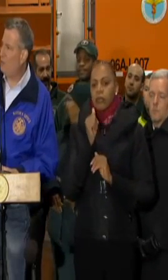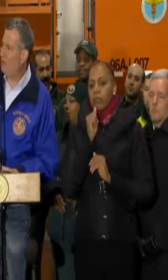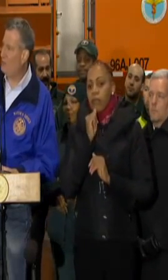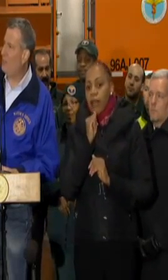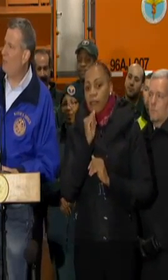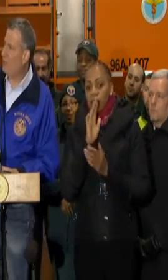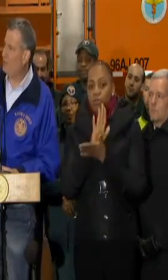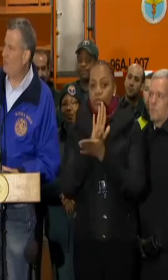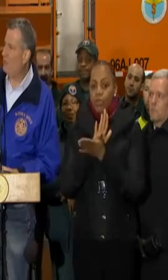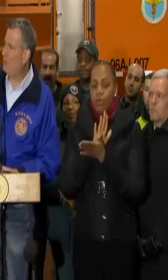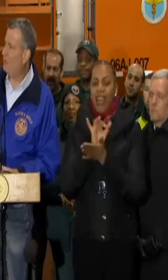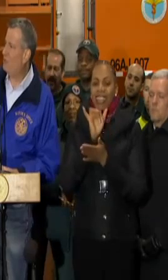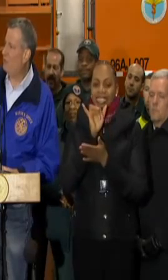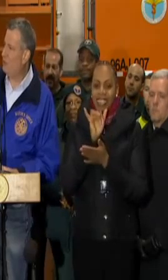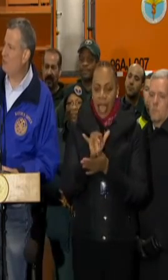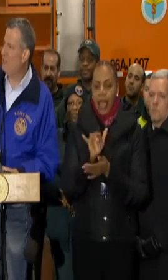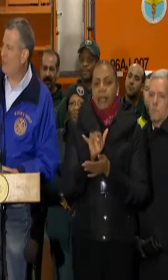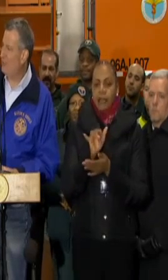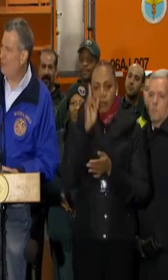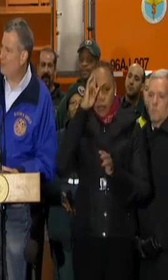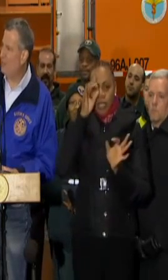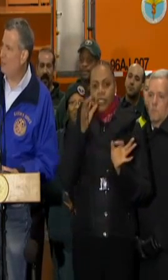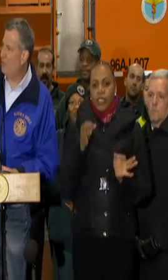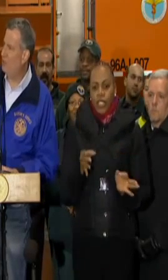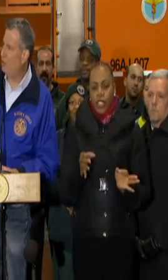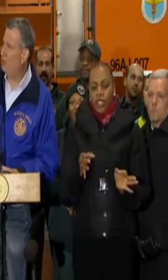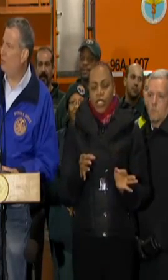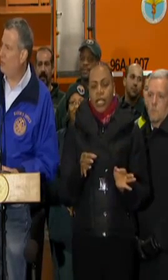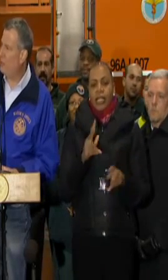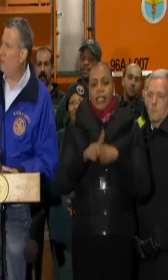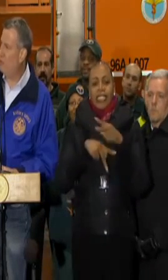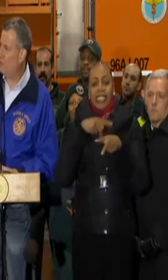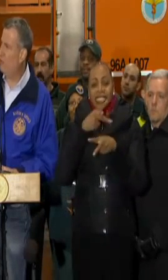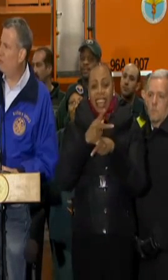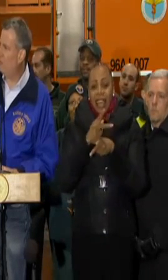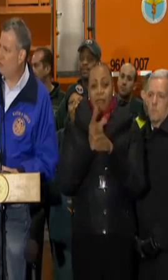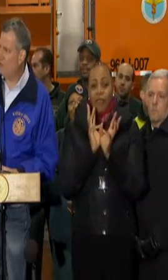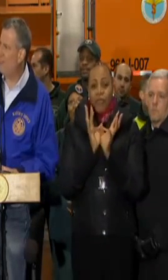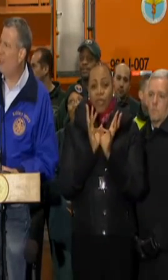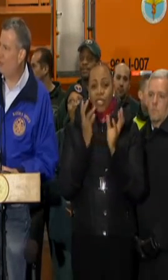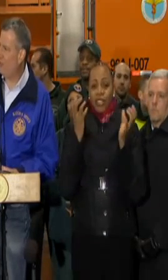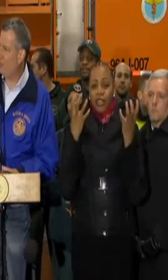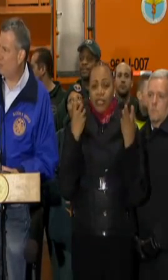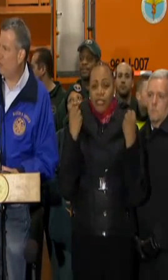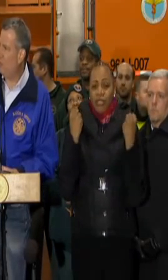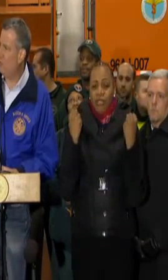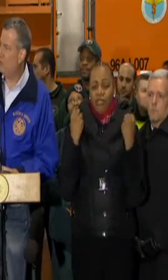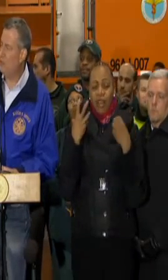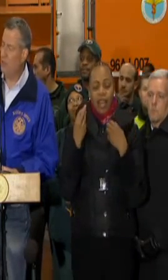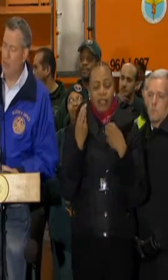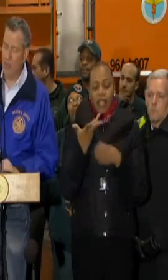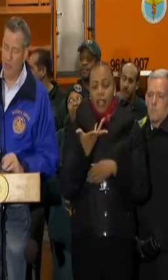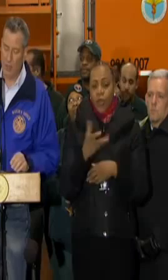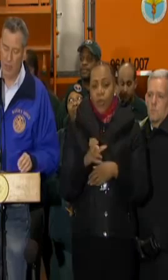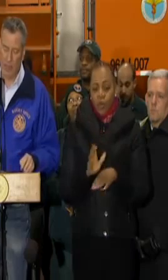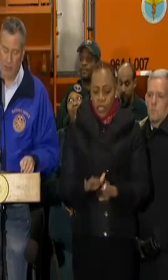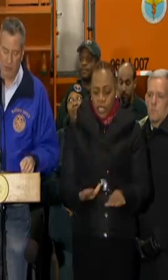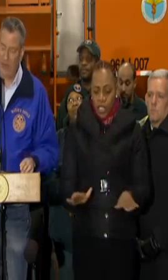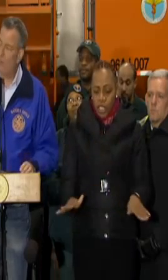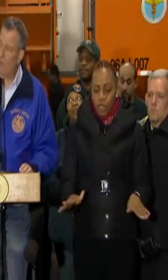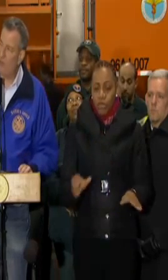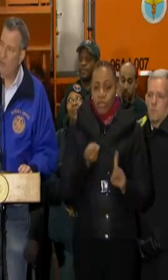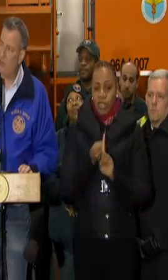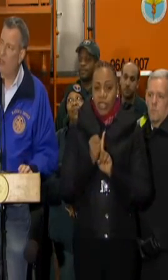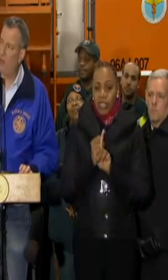was one of the tiebreakers from my point of view, the notion that at this kind of bitter cold, we did not want small children just out there exposed. And when